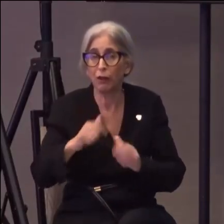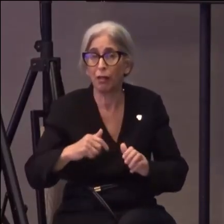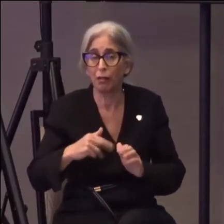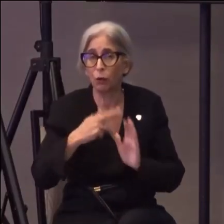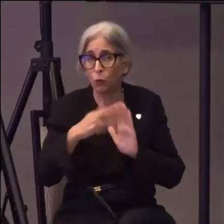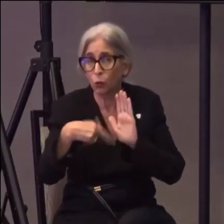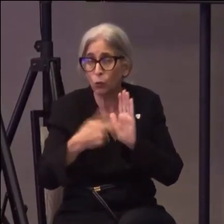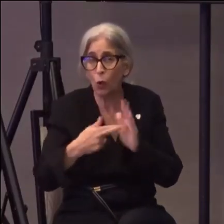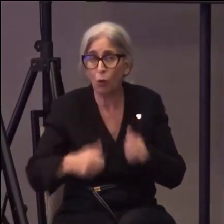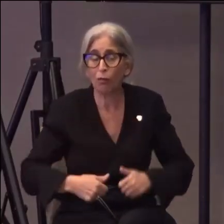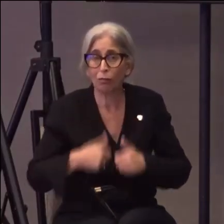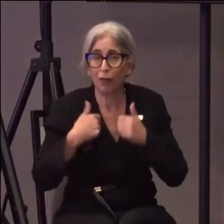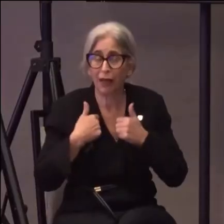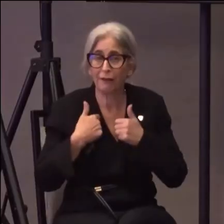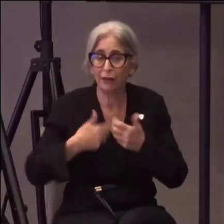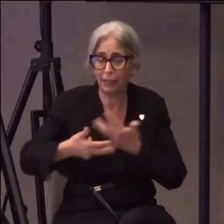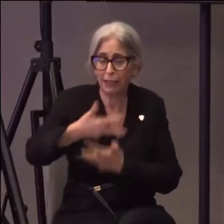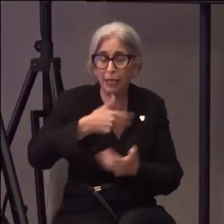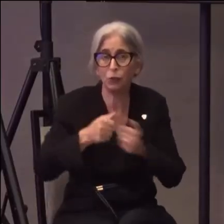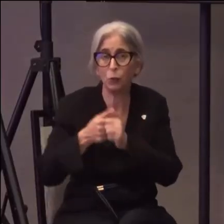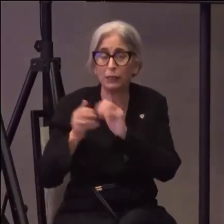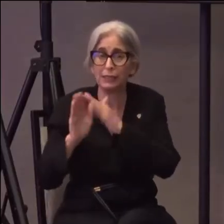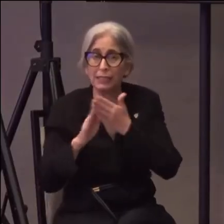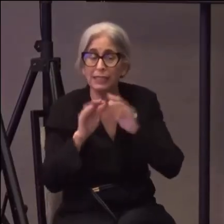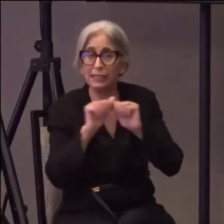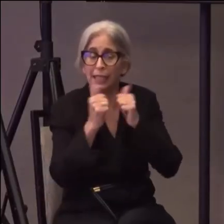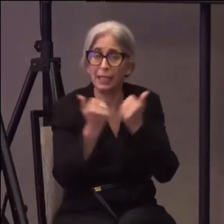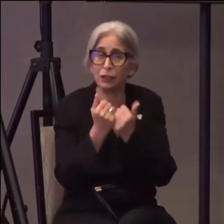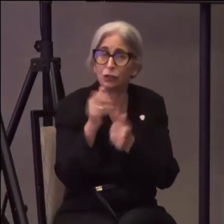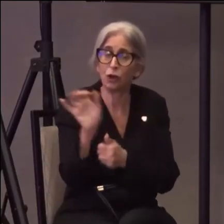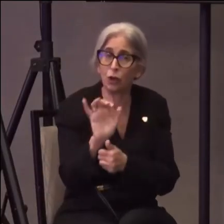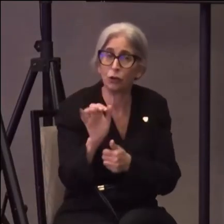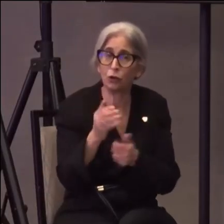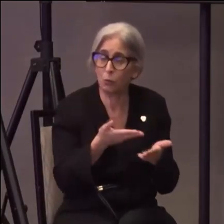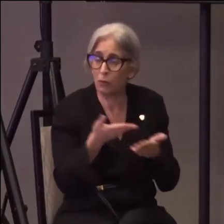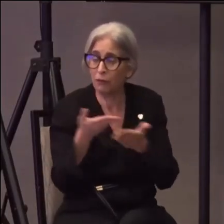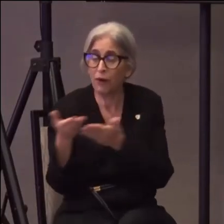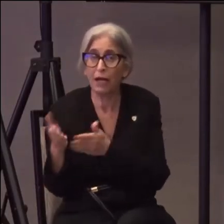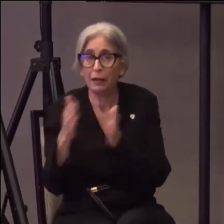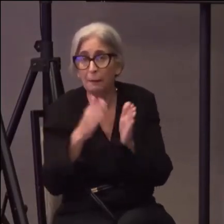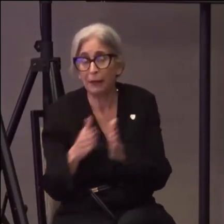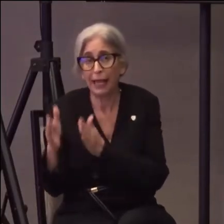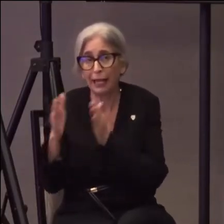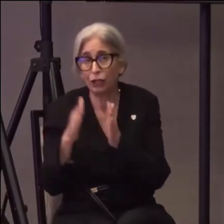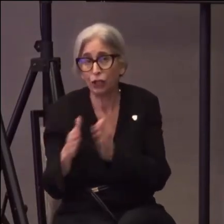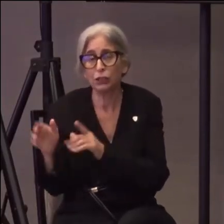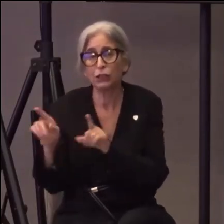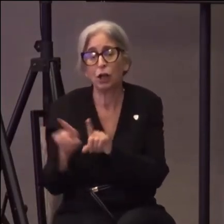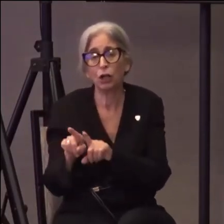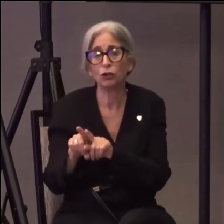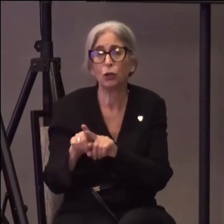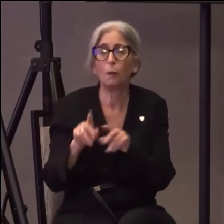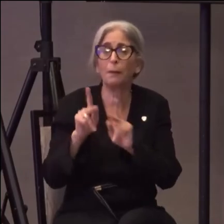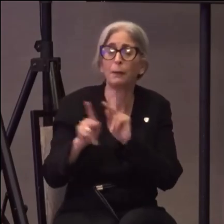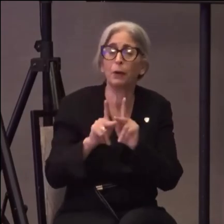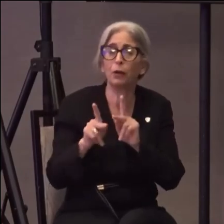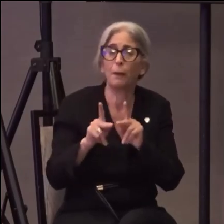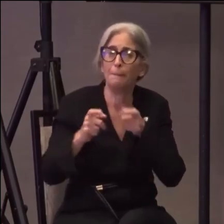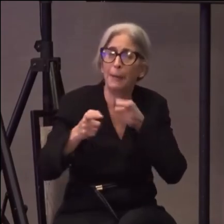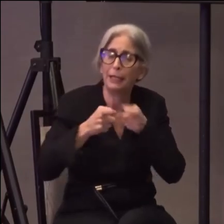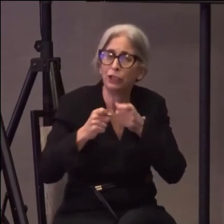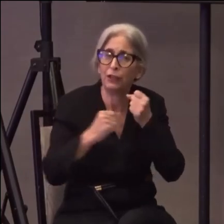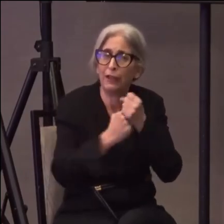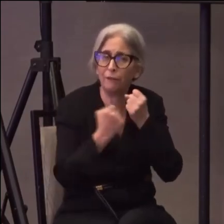needs. Engaging with cities and agencies also means that we provide what planners and people managing the infrastructure need to